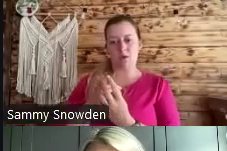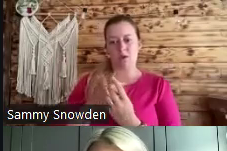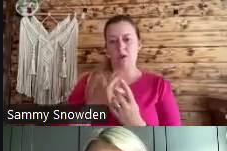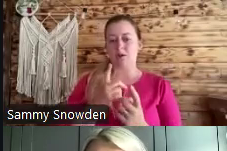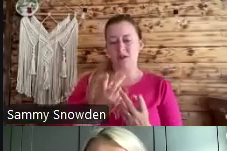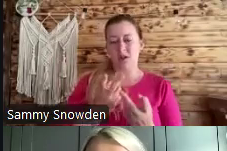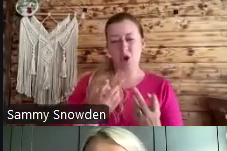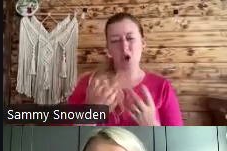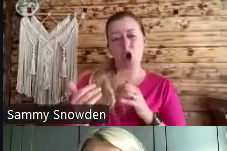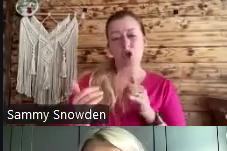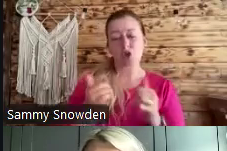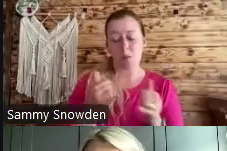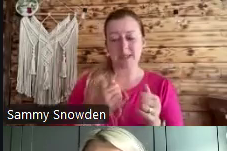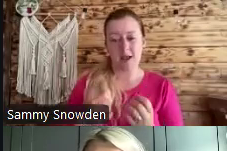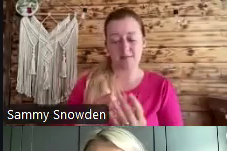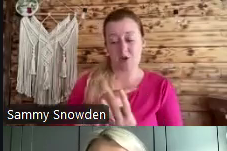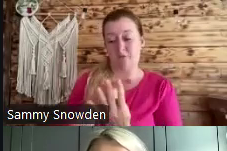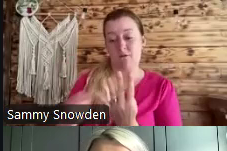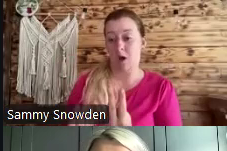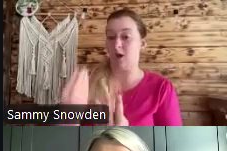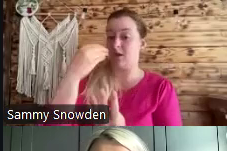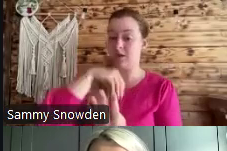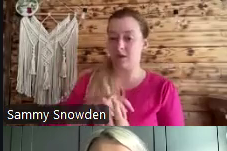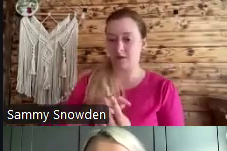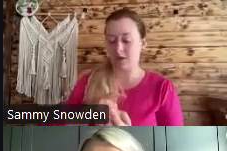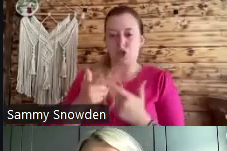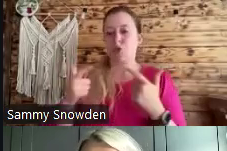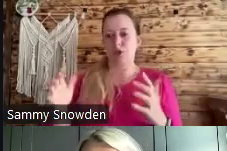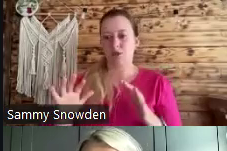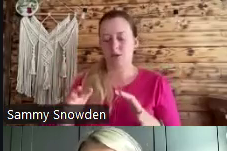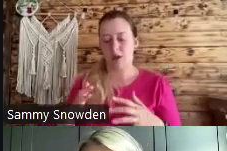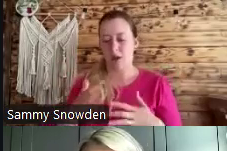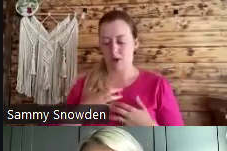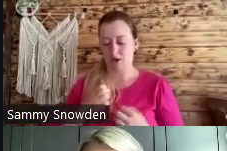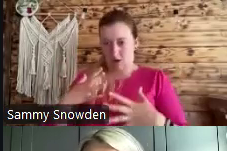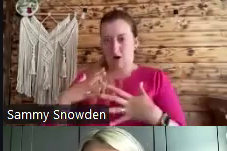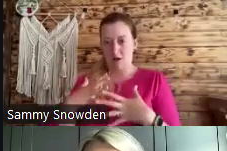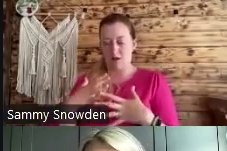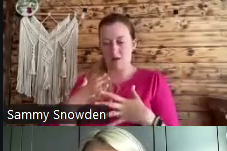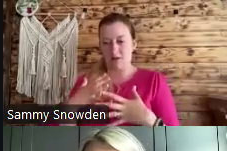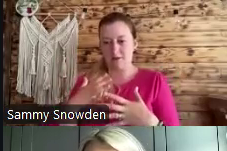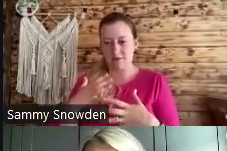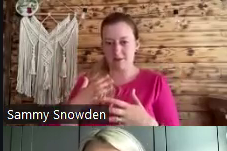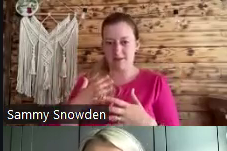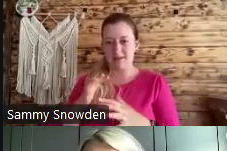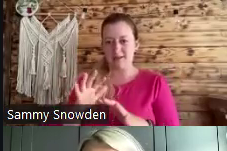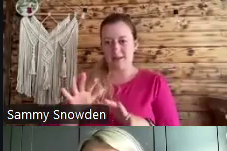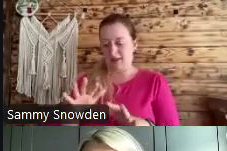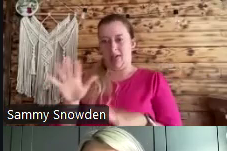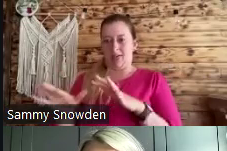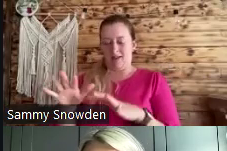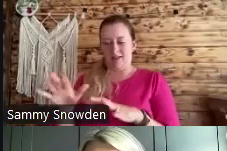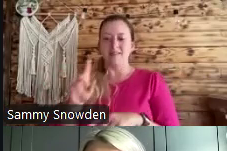And it's like, you've given it some wonderful stuff, and it's the baseline of wellness. We've had so many lovely stories